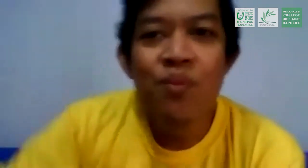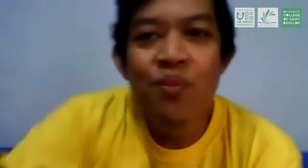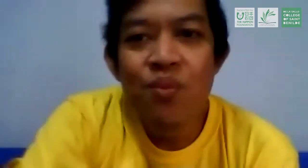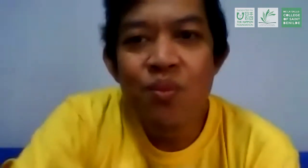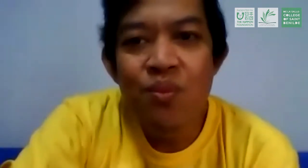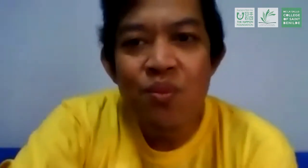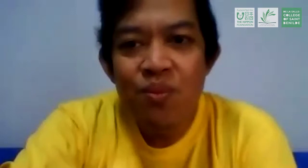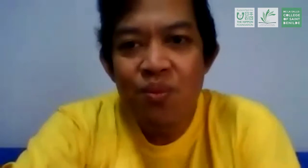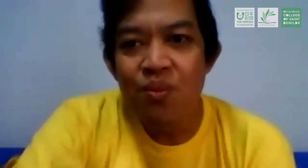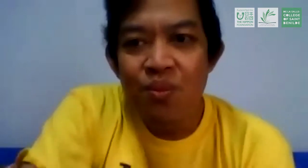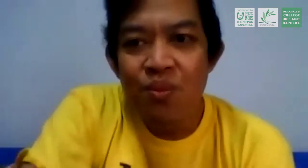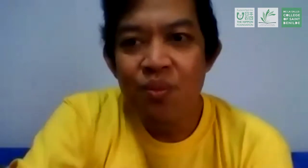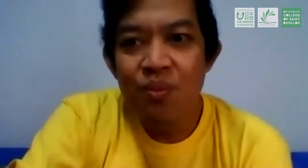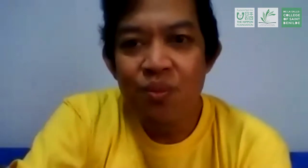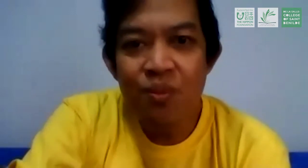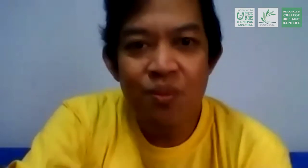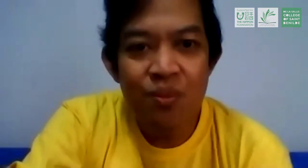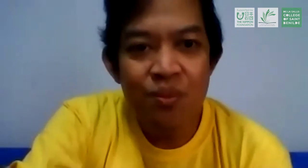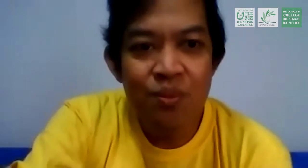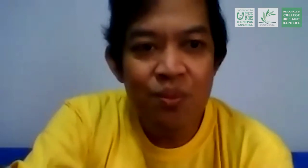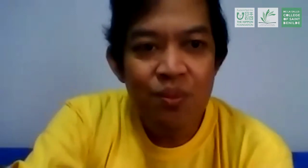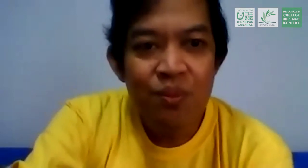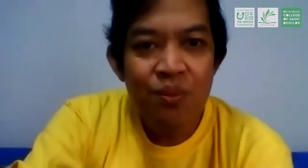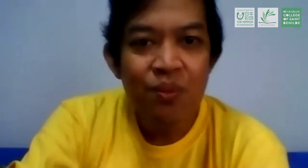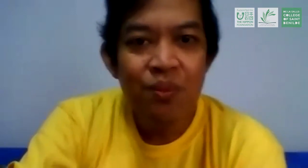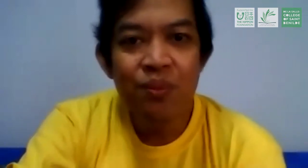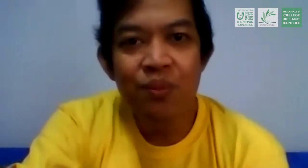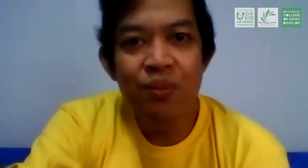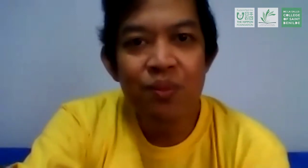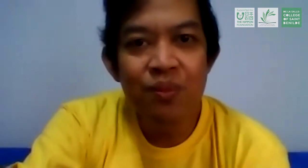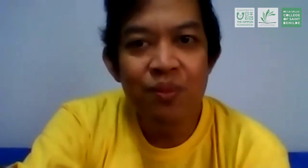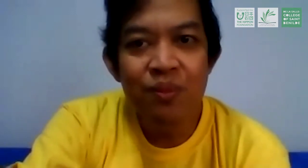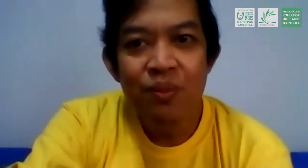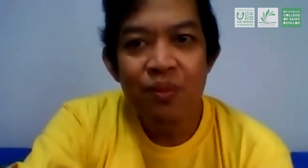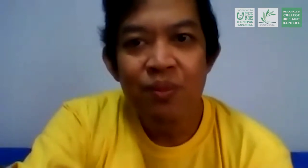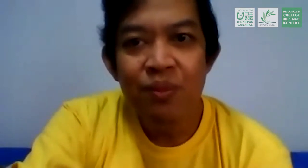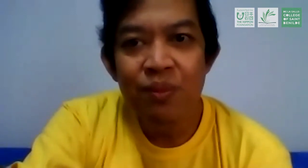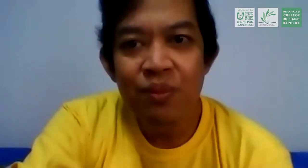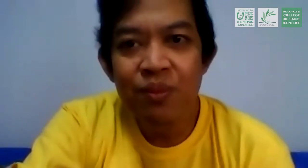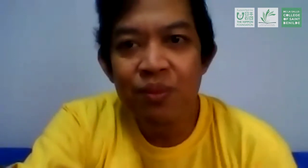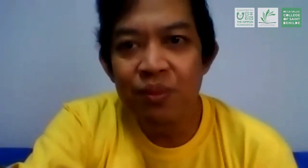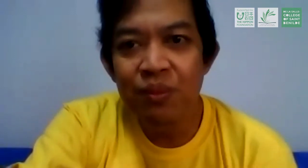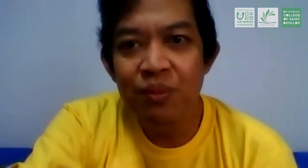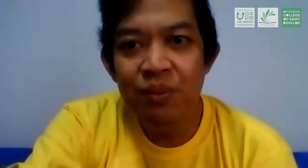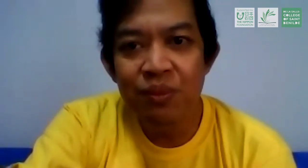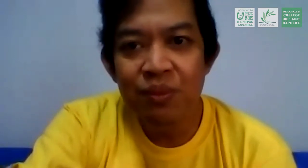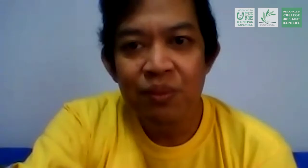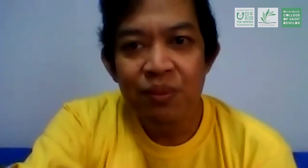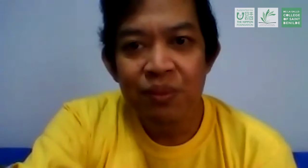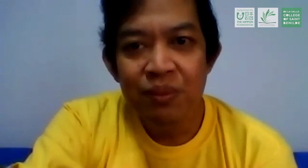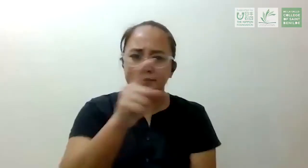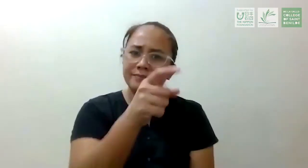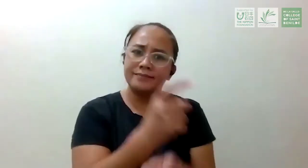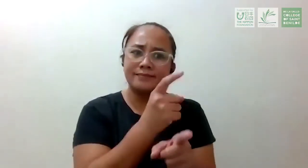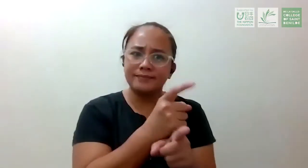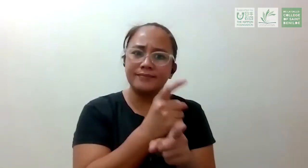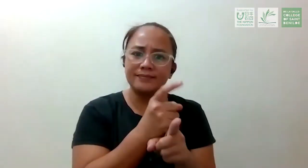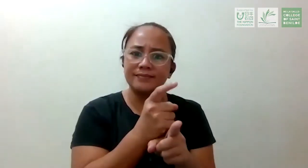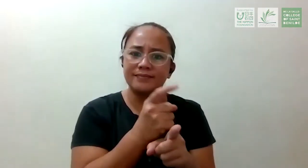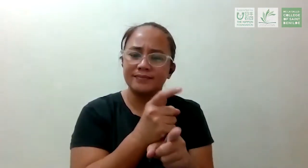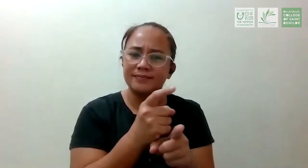for two different students that we have to think about, for deaf and for hearing. Yeah, yeah. And